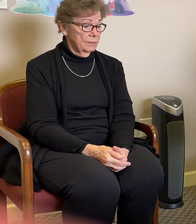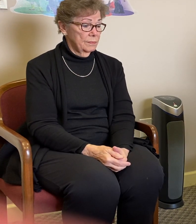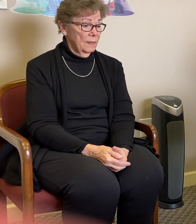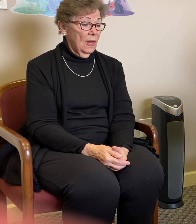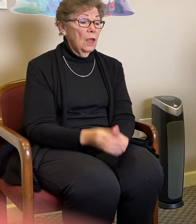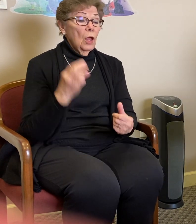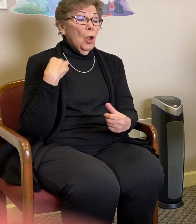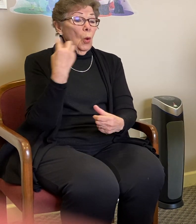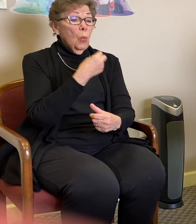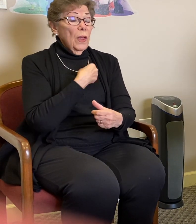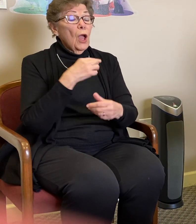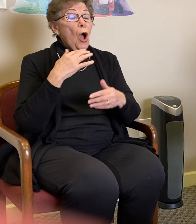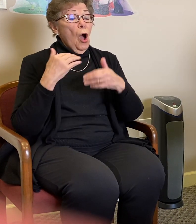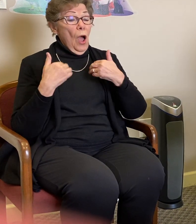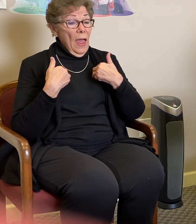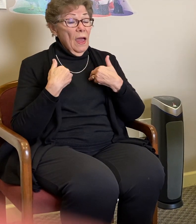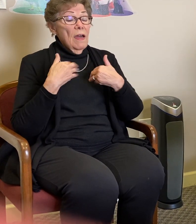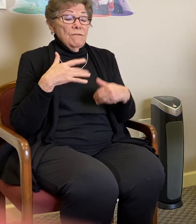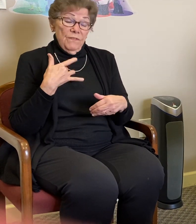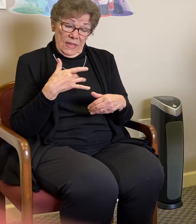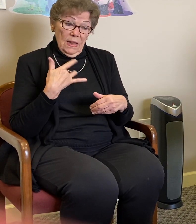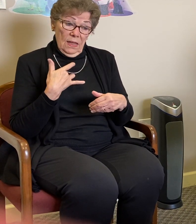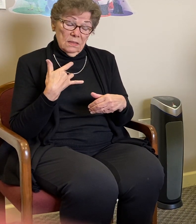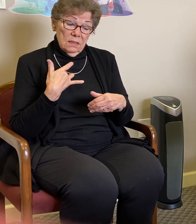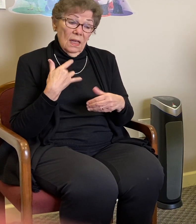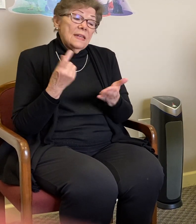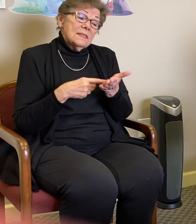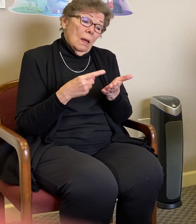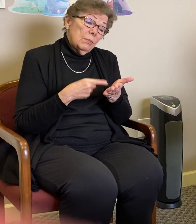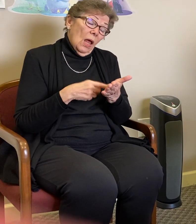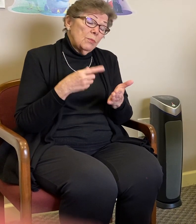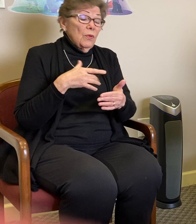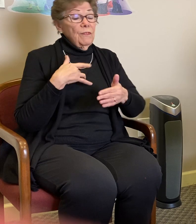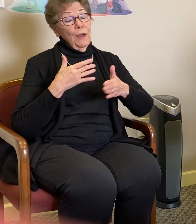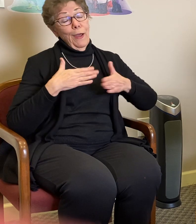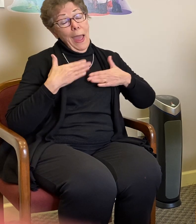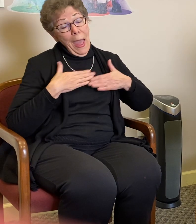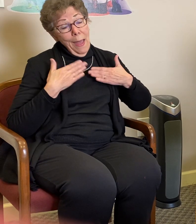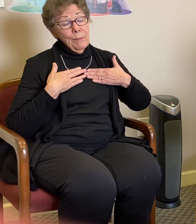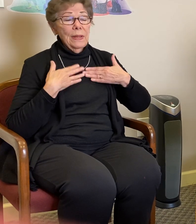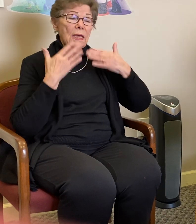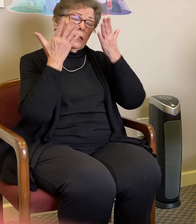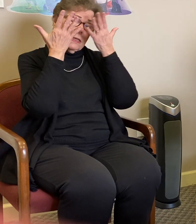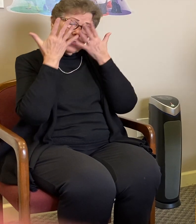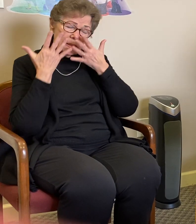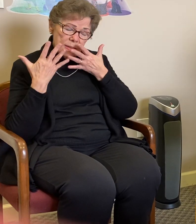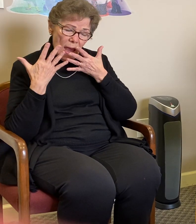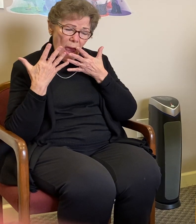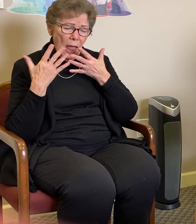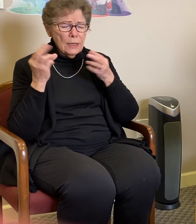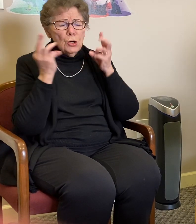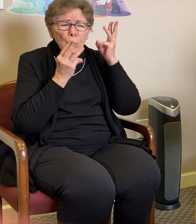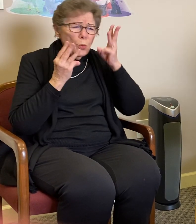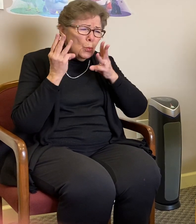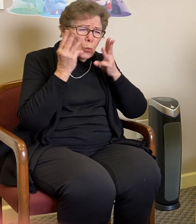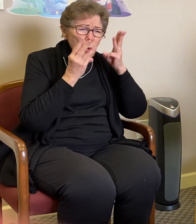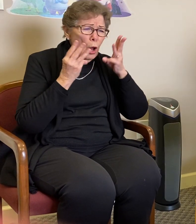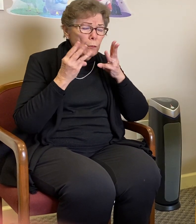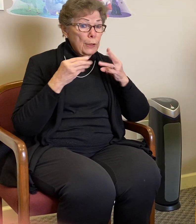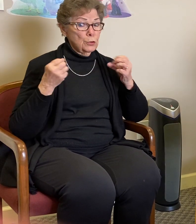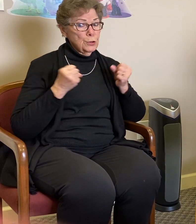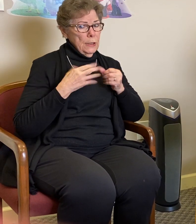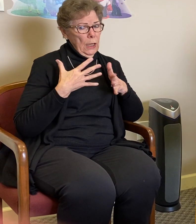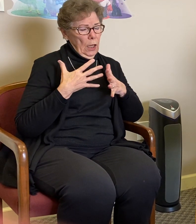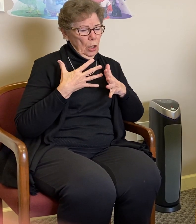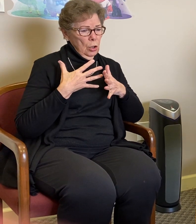We all have feelings. Sometimes we feel happy or sad or worried or